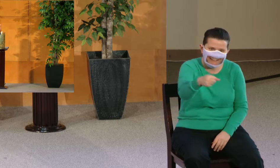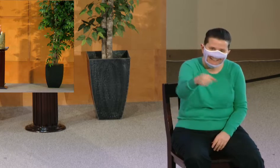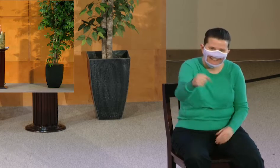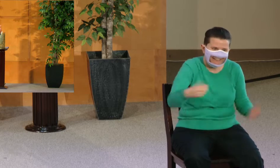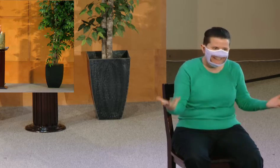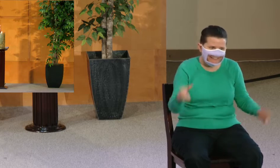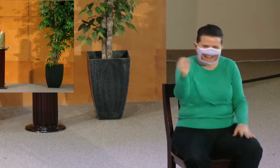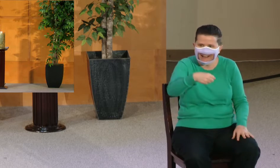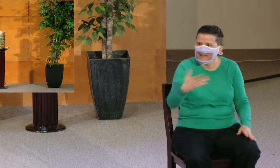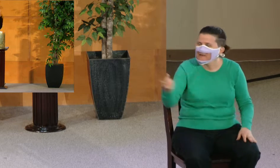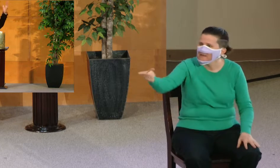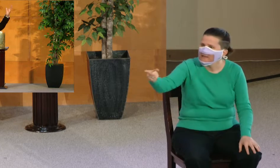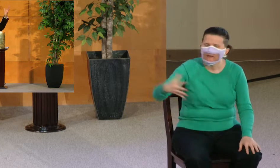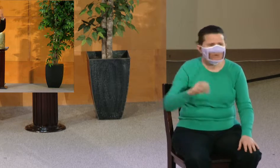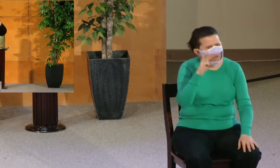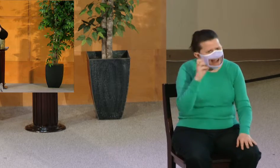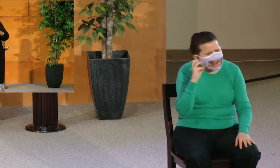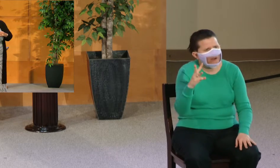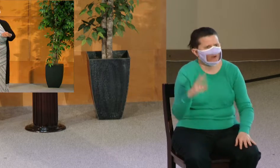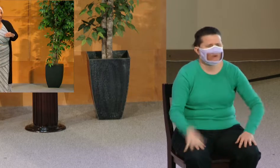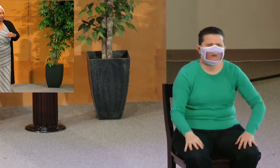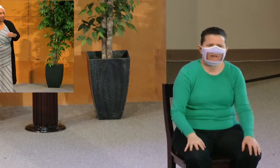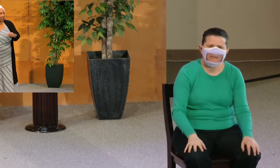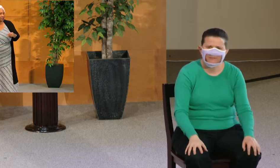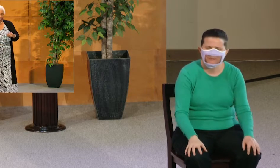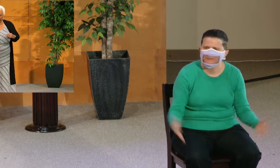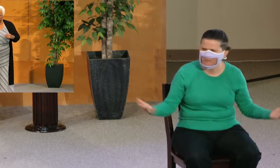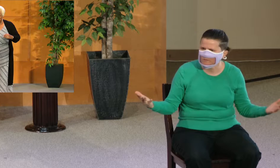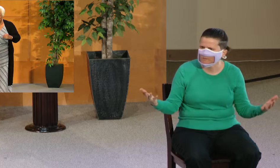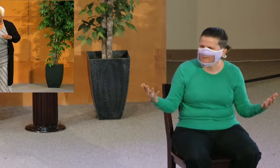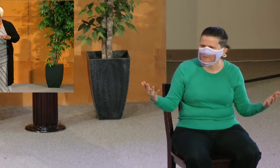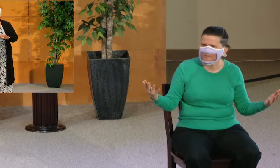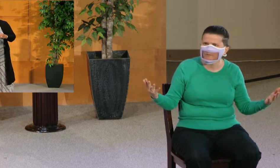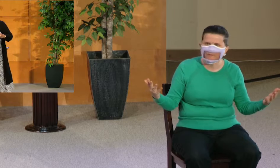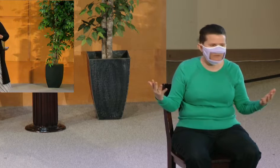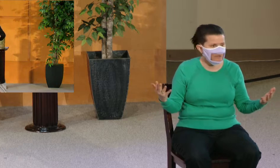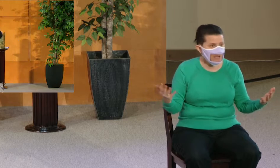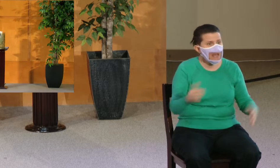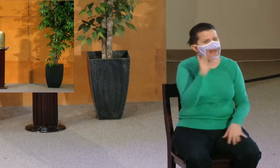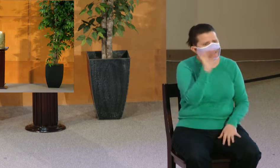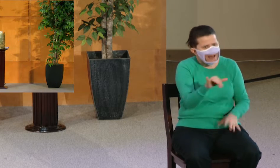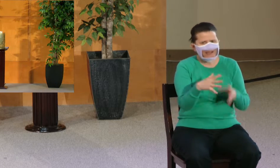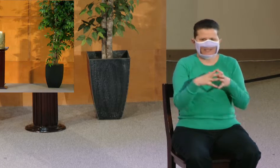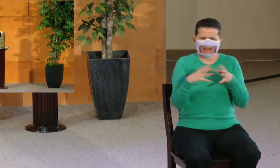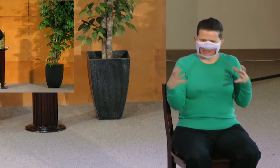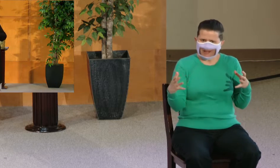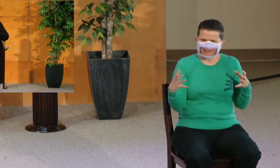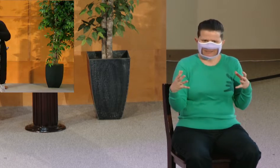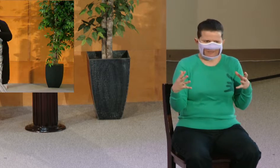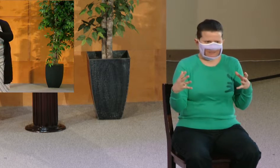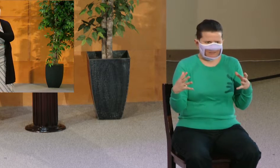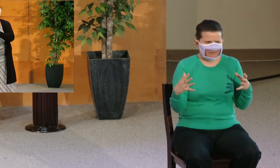What else? Wow, yes. Yes. That's a lot of